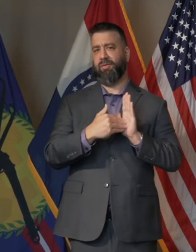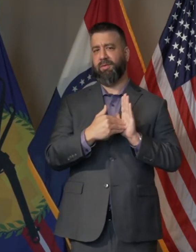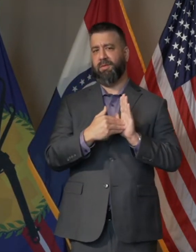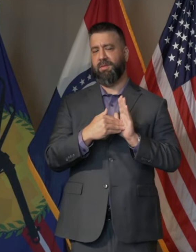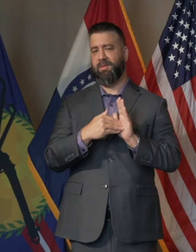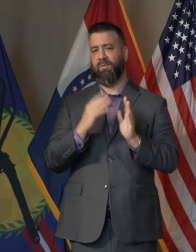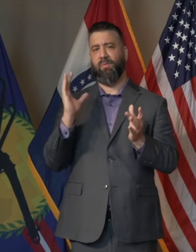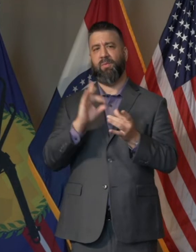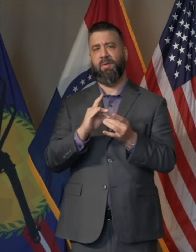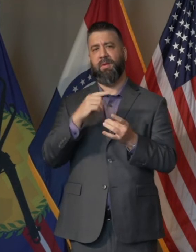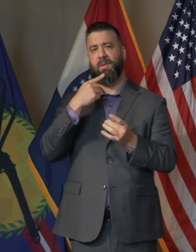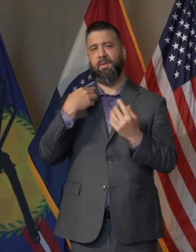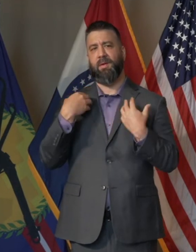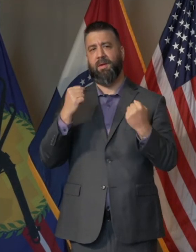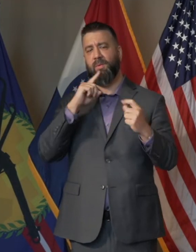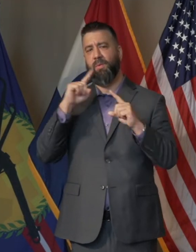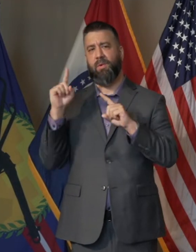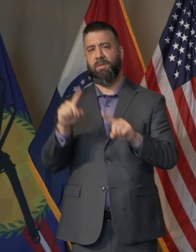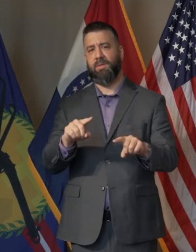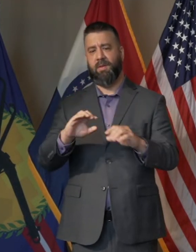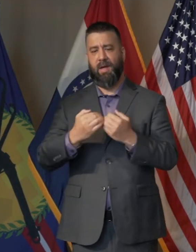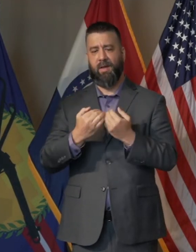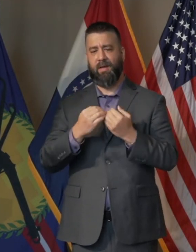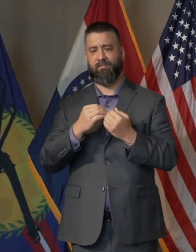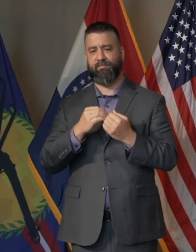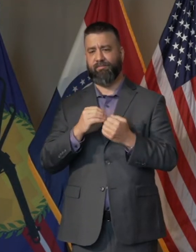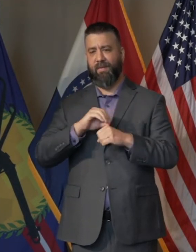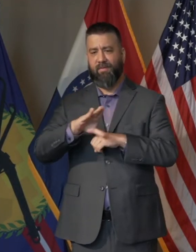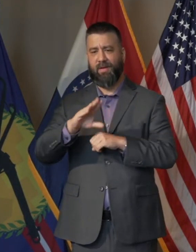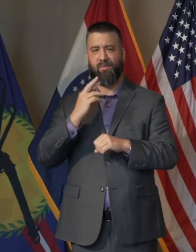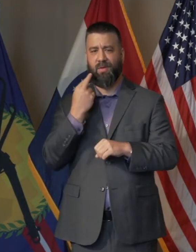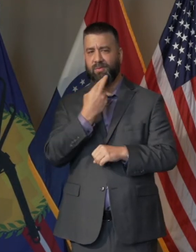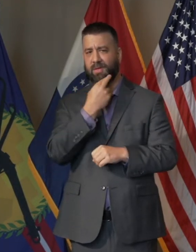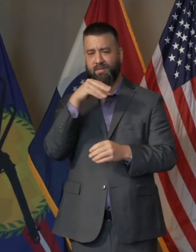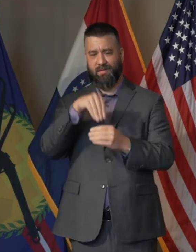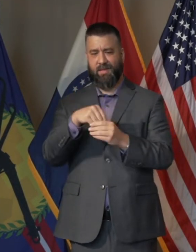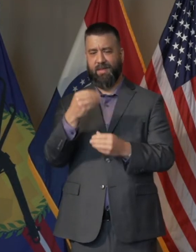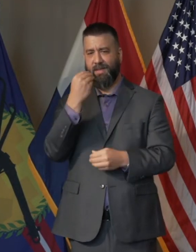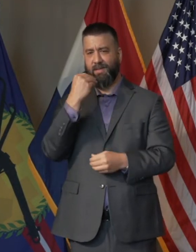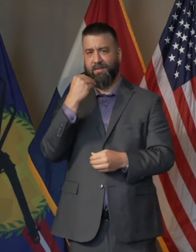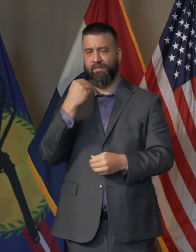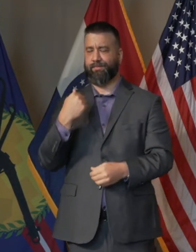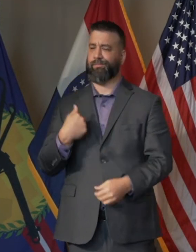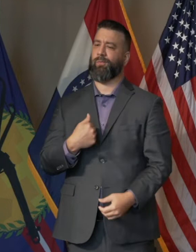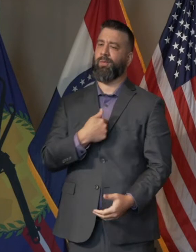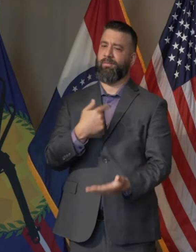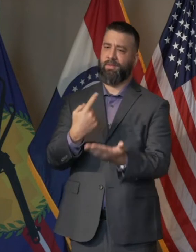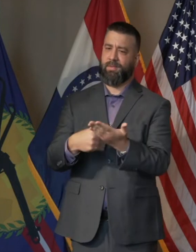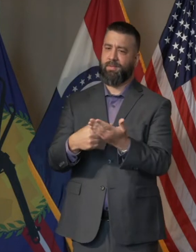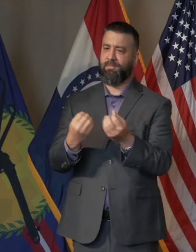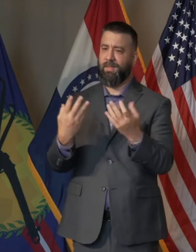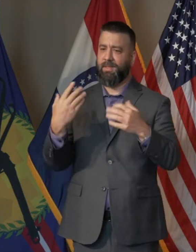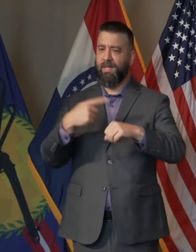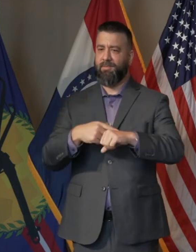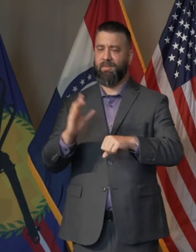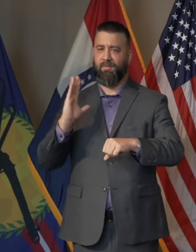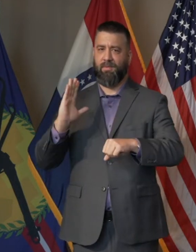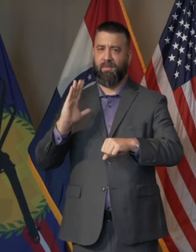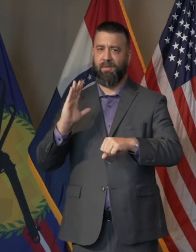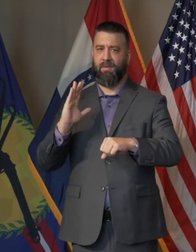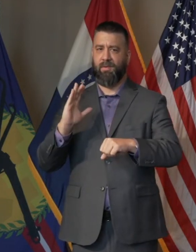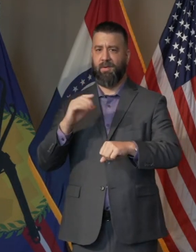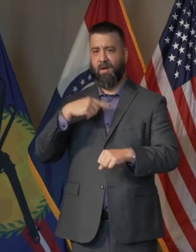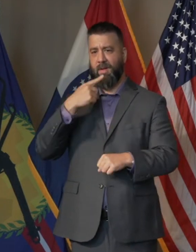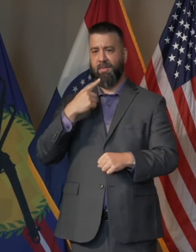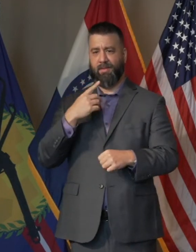and how they affect restaurants and indoor dining. We've gone through this before. Our public health orders are